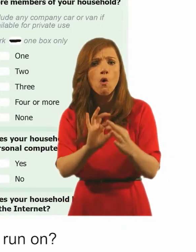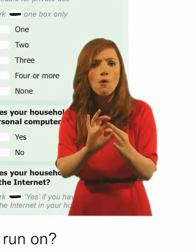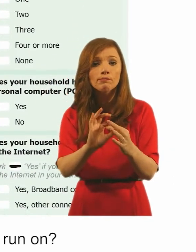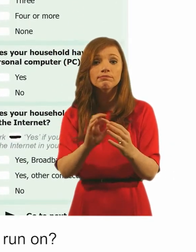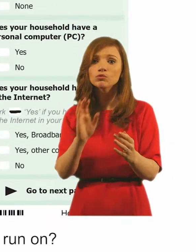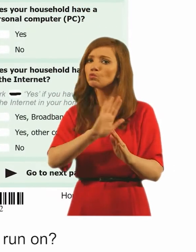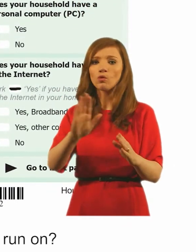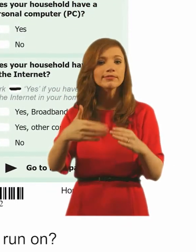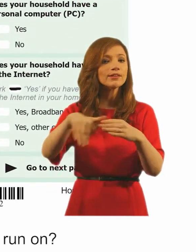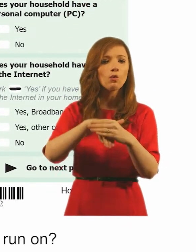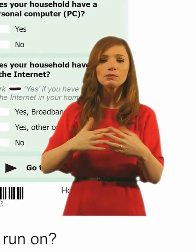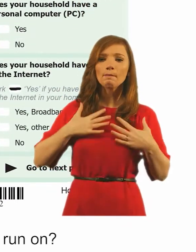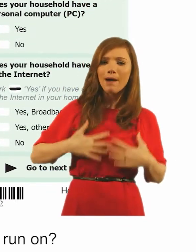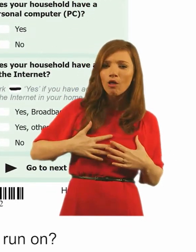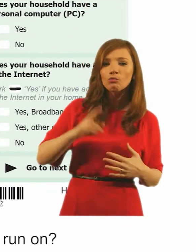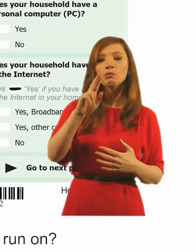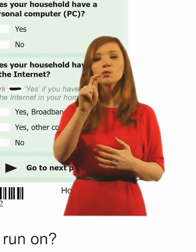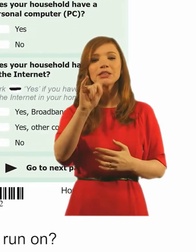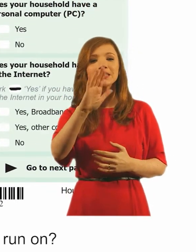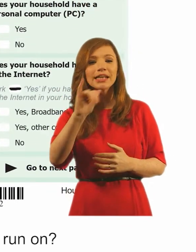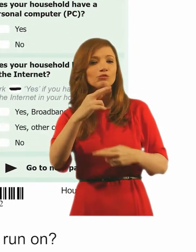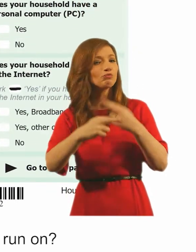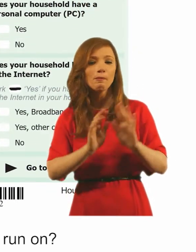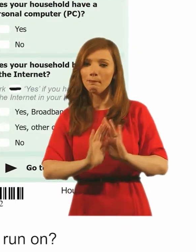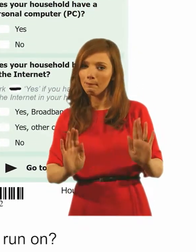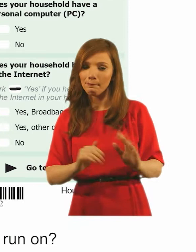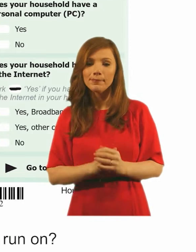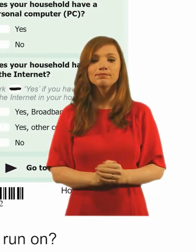What type of fuel does your central heating run on?